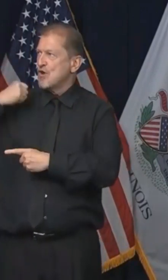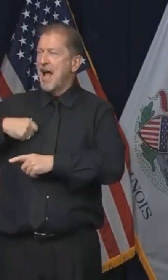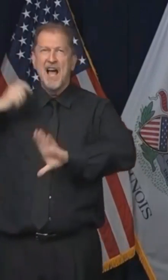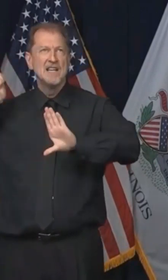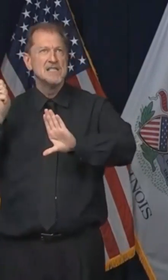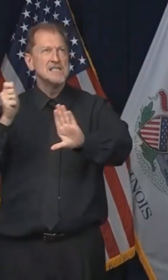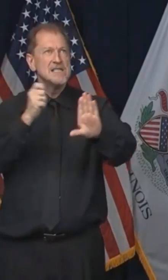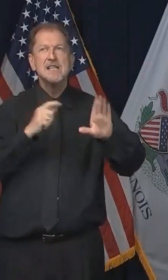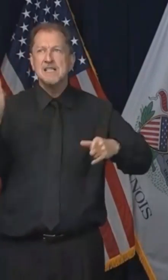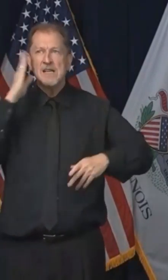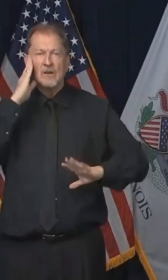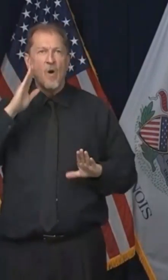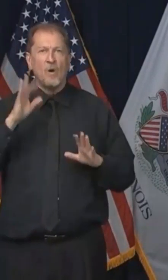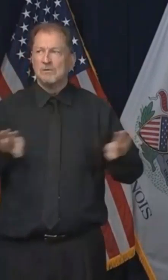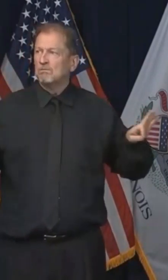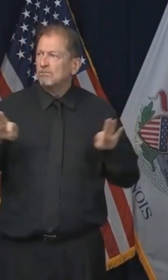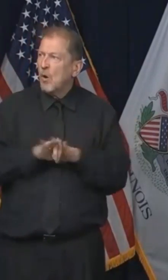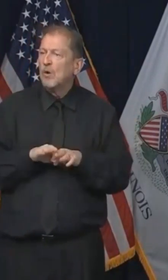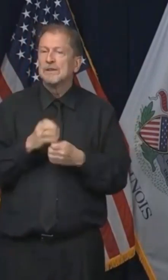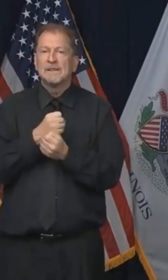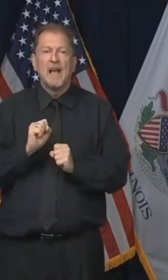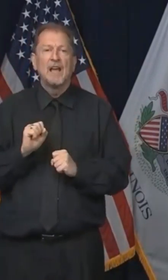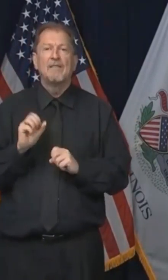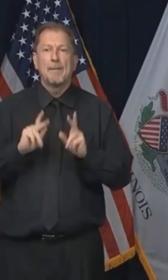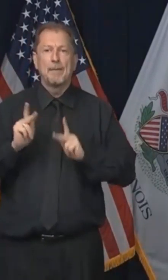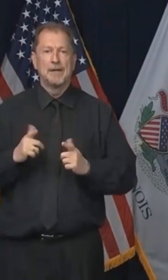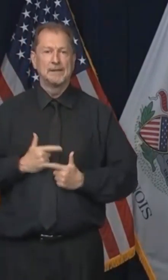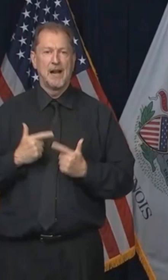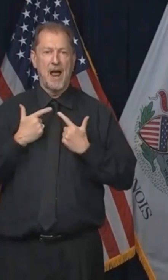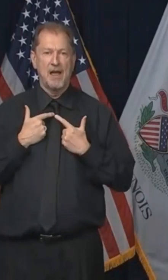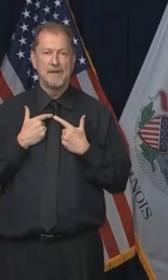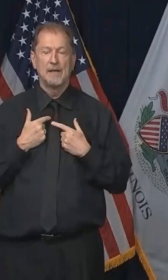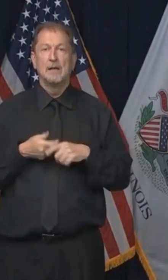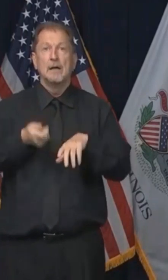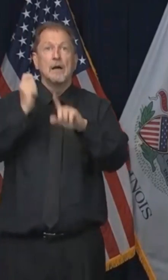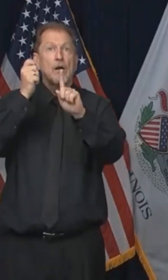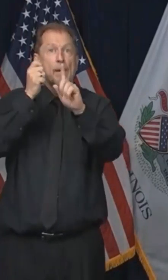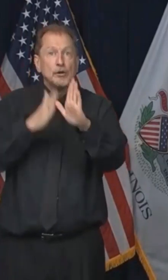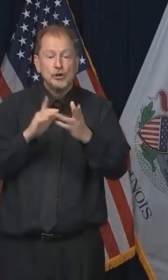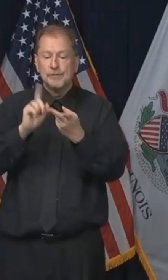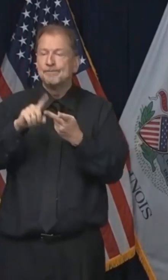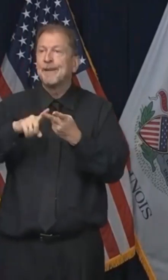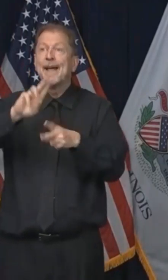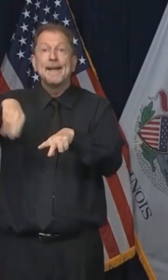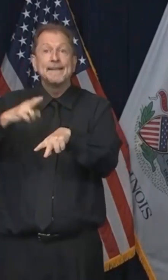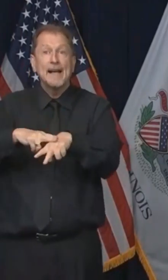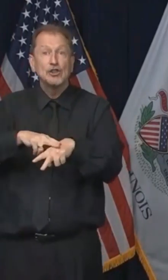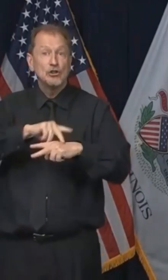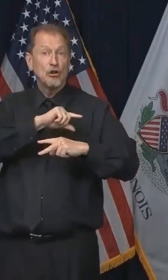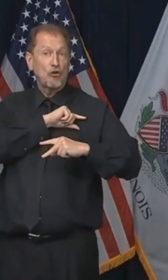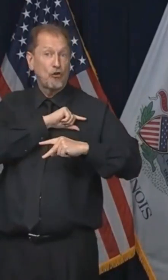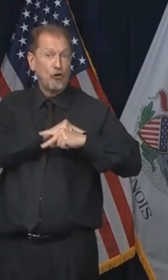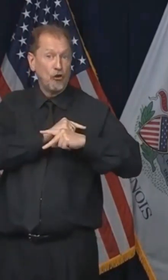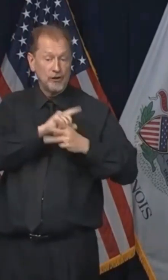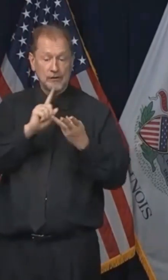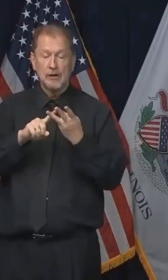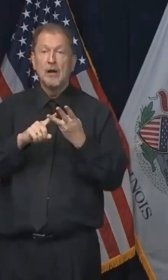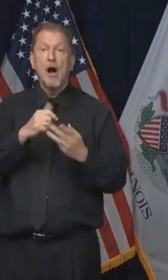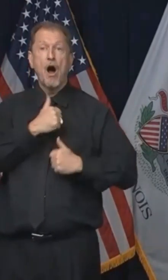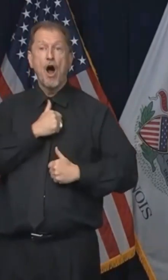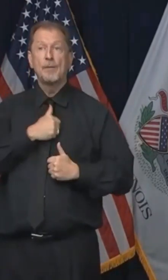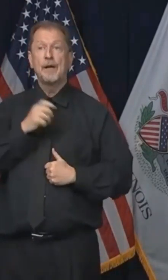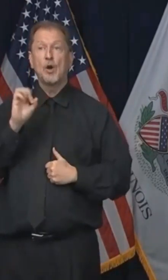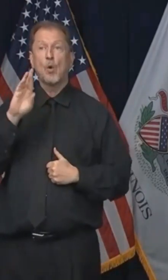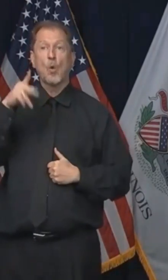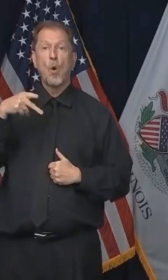it. They know they're doing something that's going to save people's lives. Carpenters, National Guardsmen, Army Corps of Engineers, the